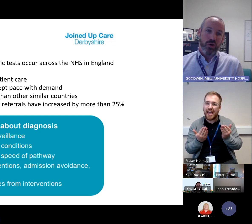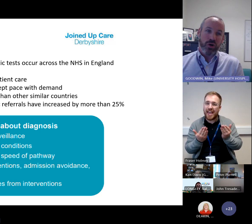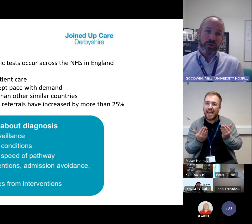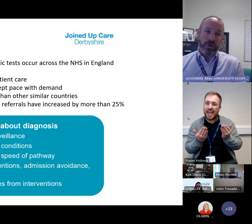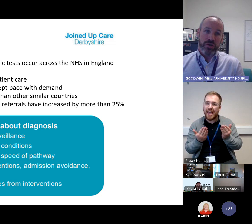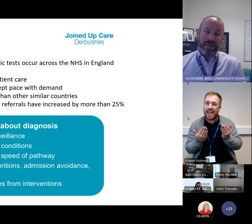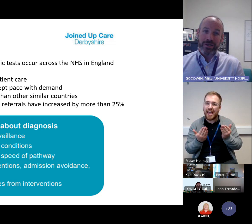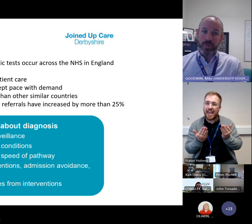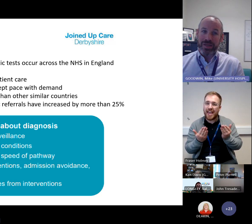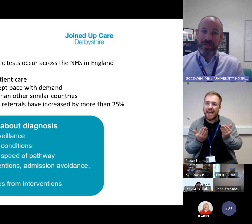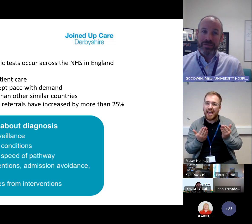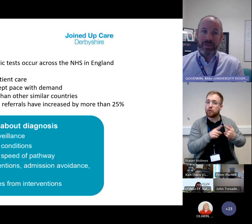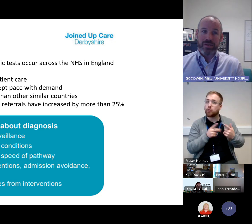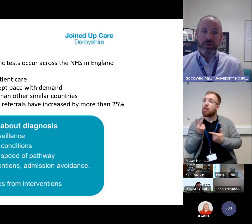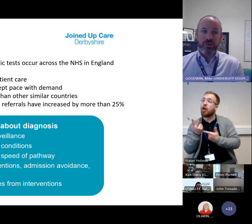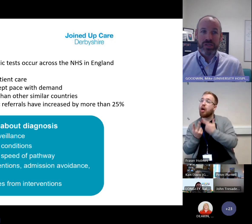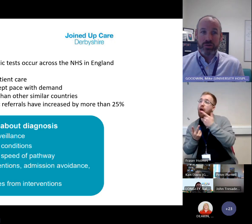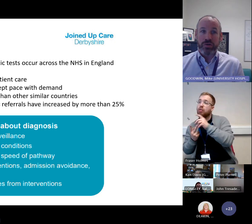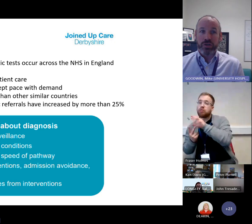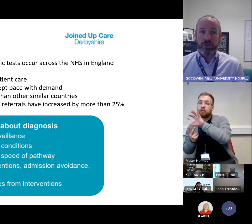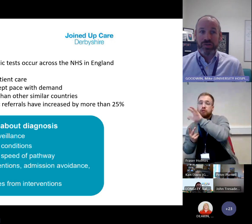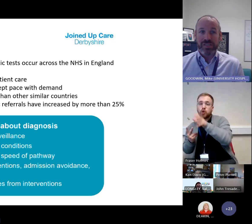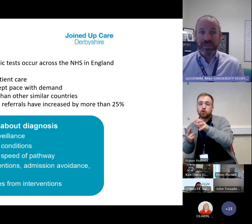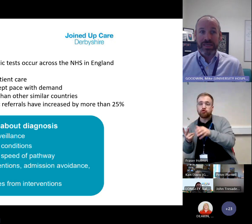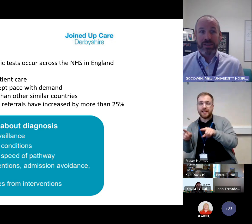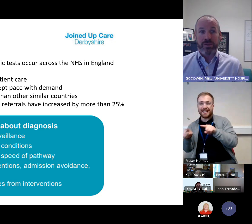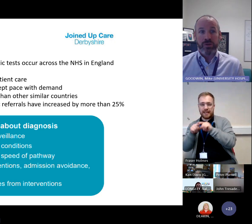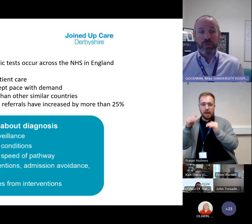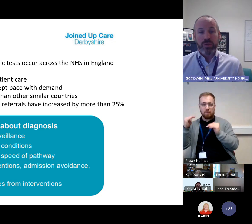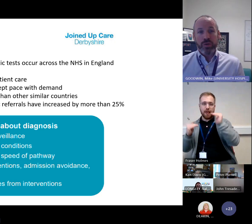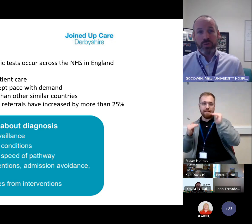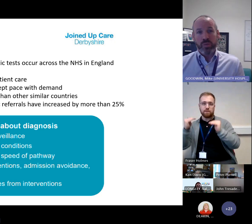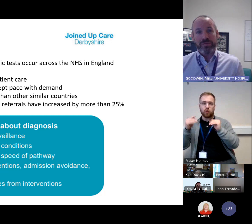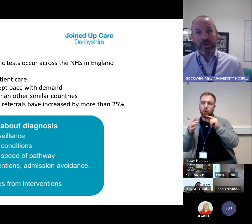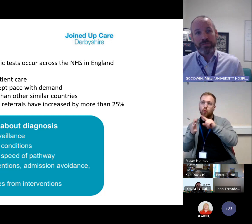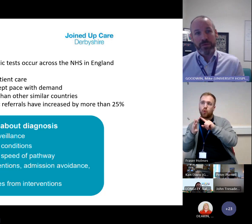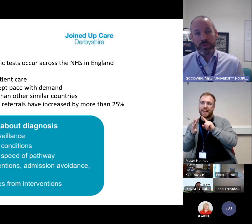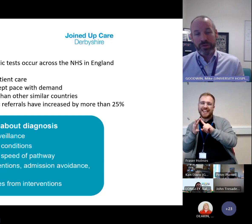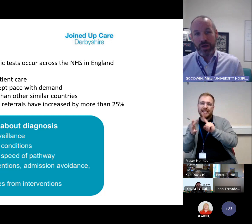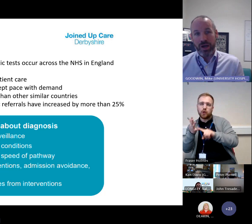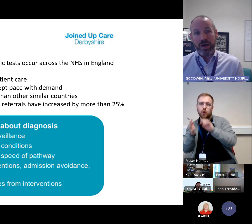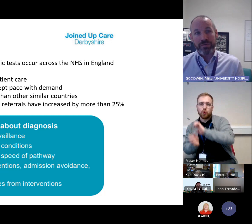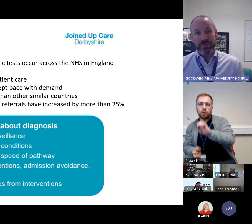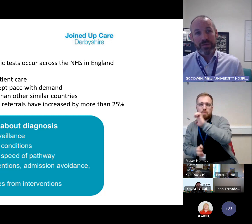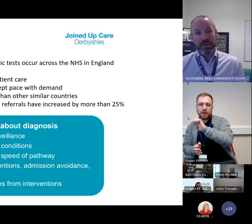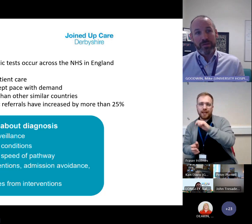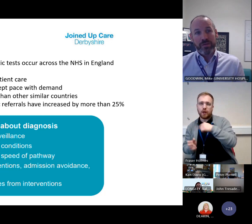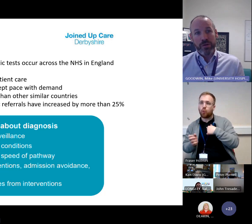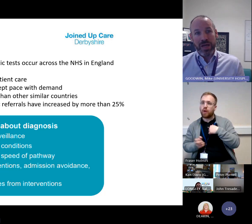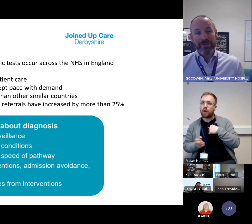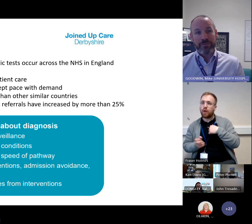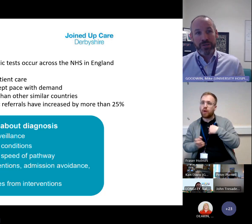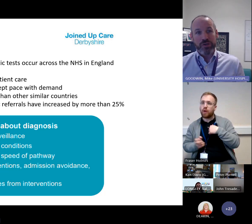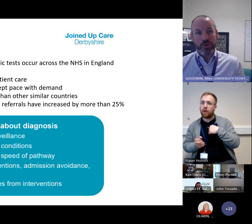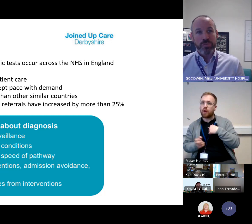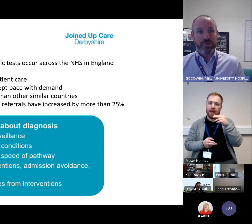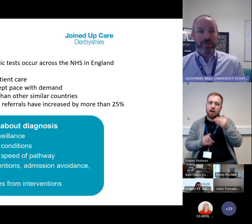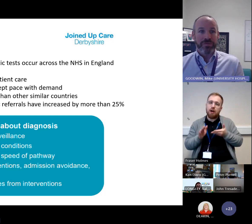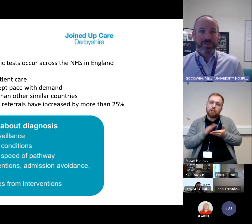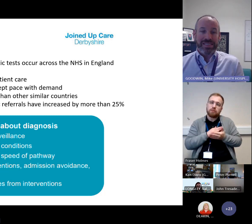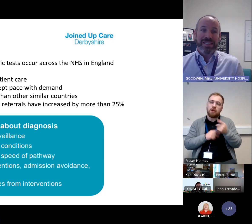to other economically developed countries or other countries in the EU, we've got fewer than half the